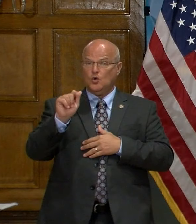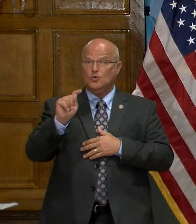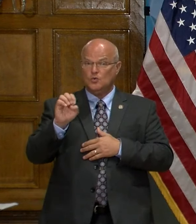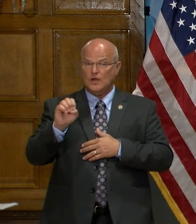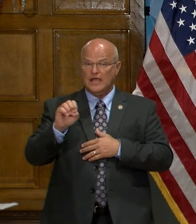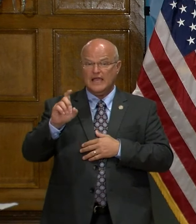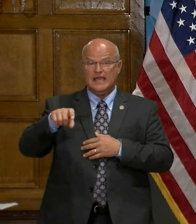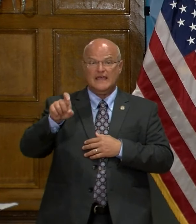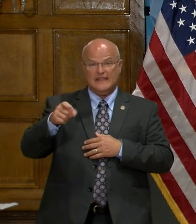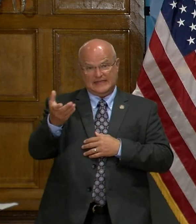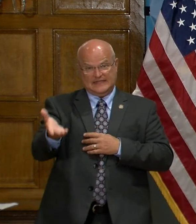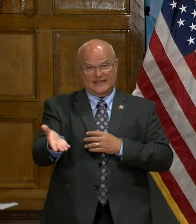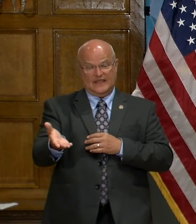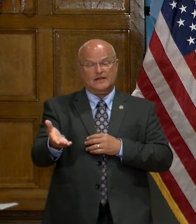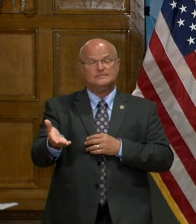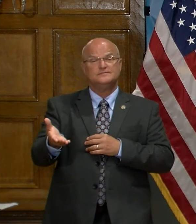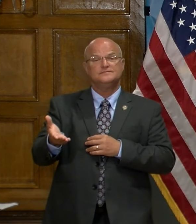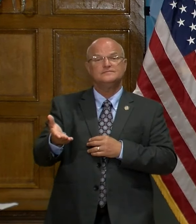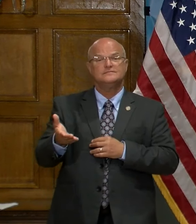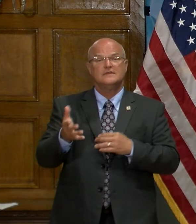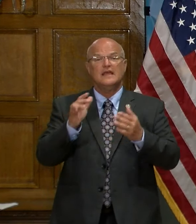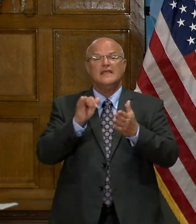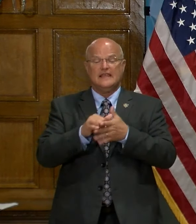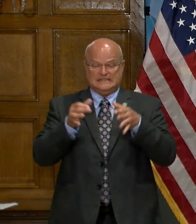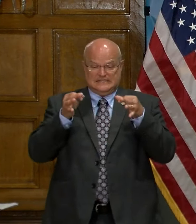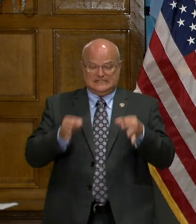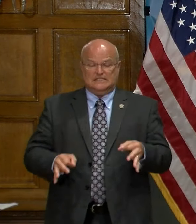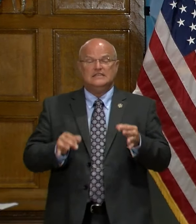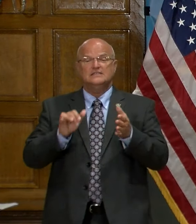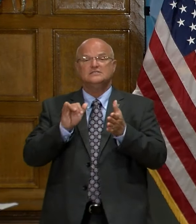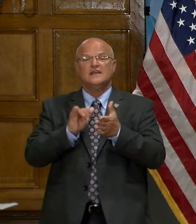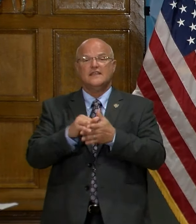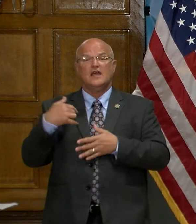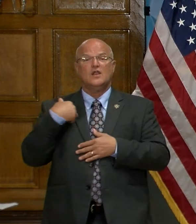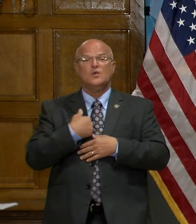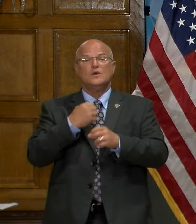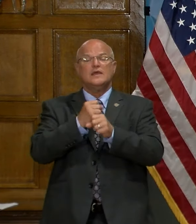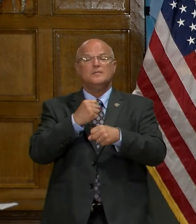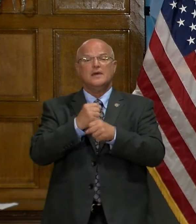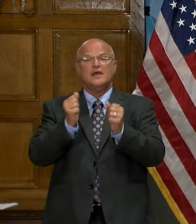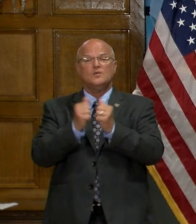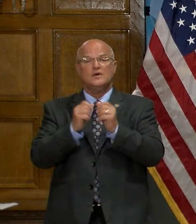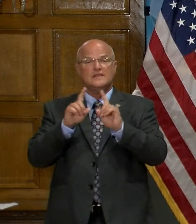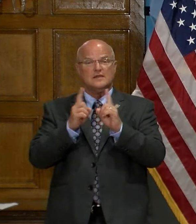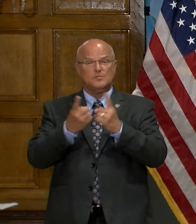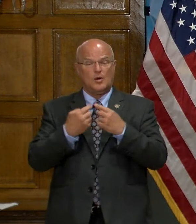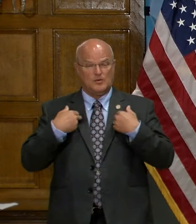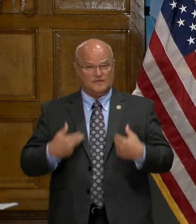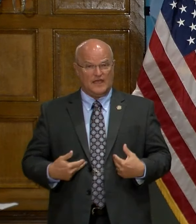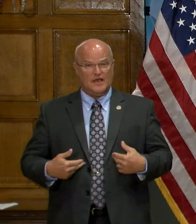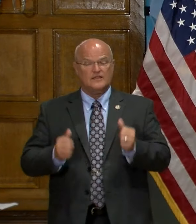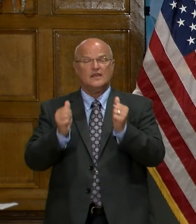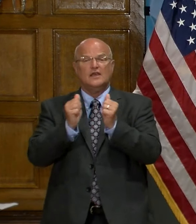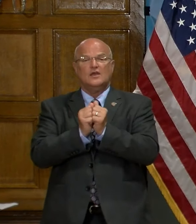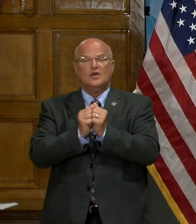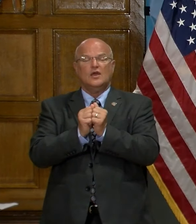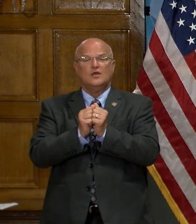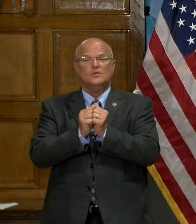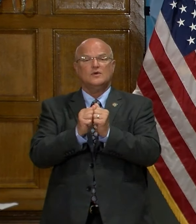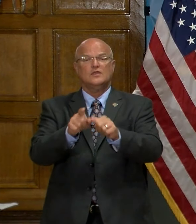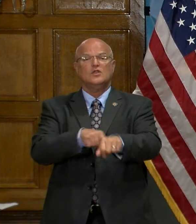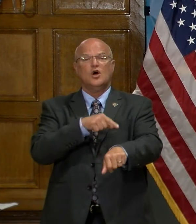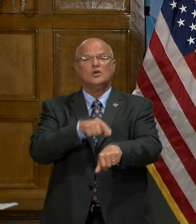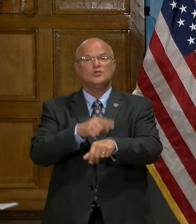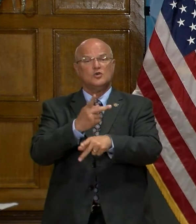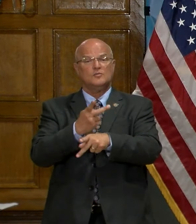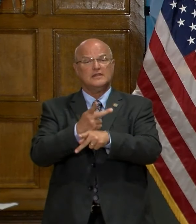the need that's there. That's a decision that we made with our Department of Health and with our